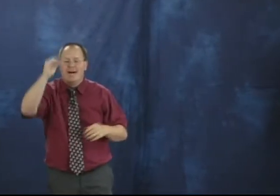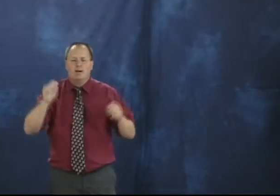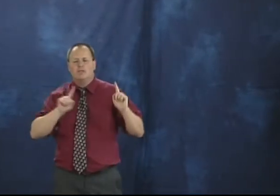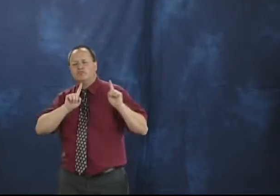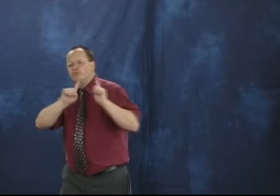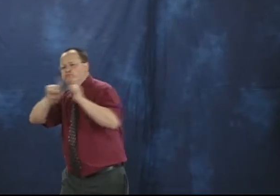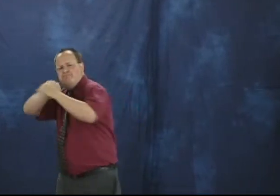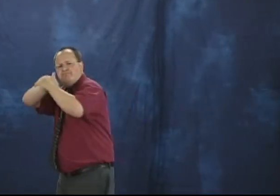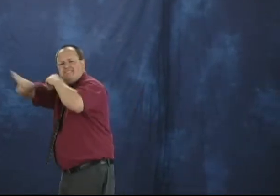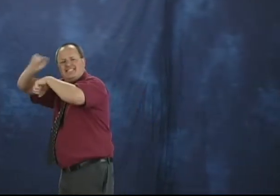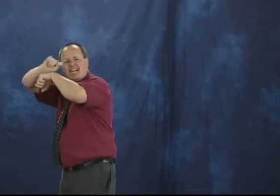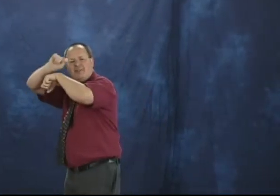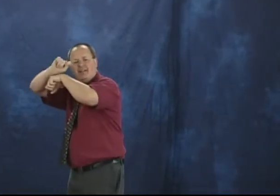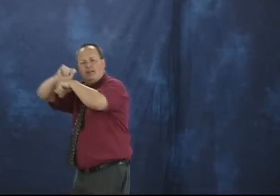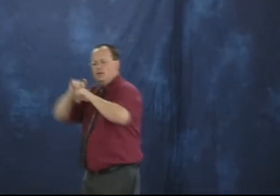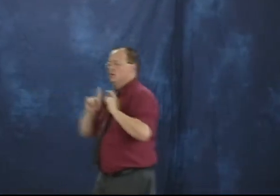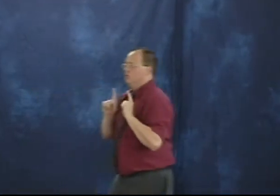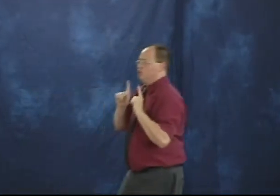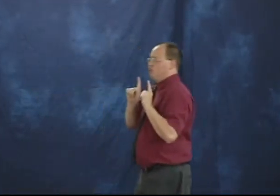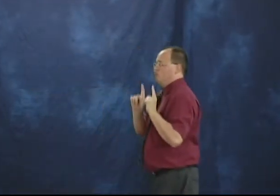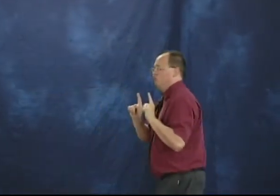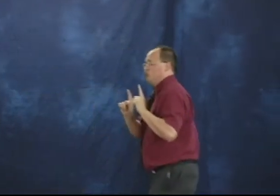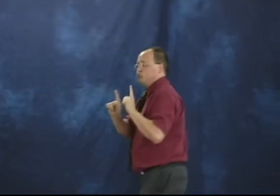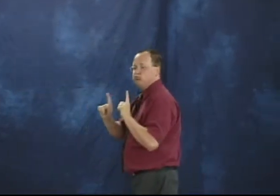Jesus said there were two men who went to the temple.